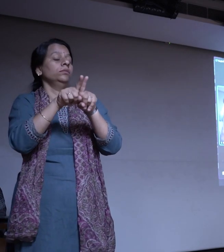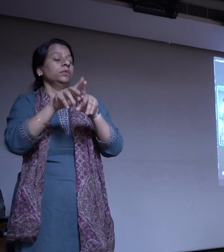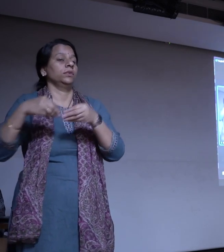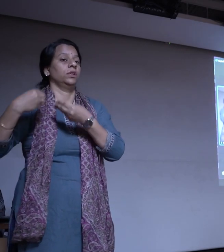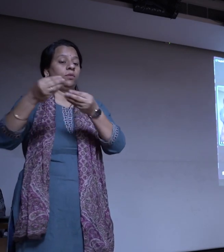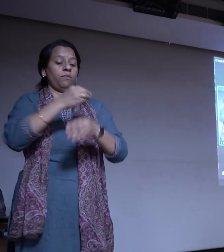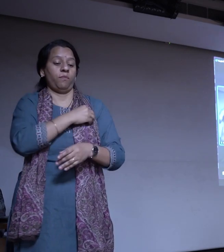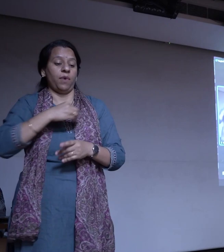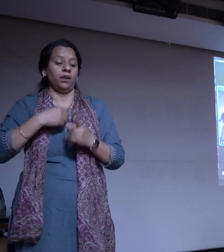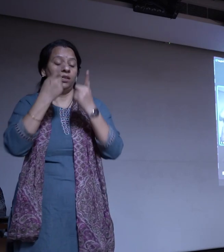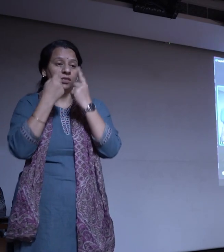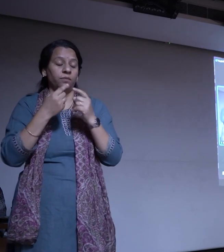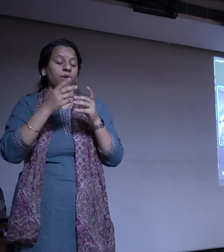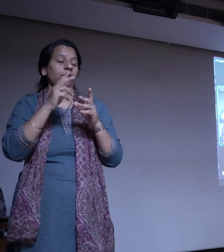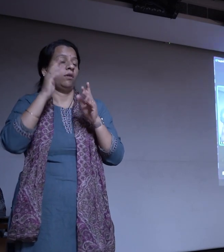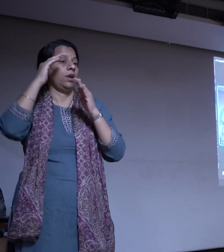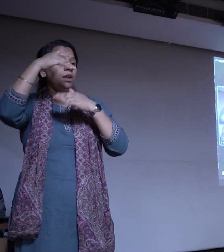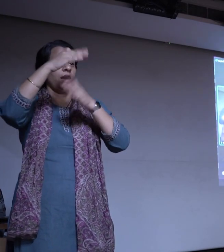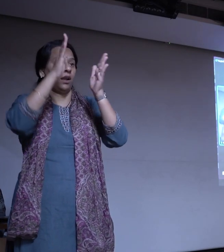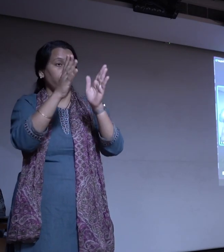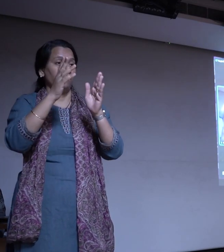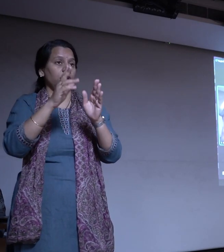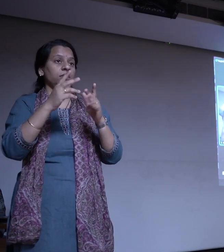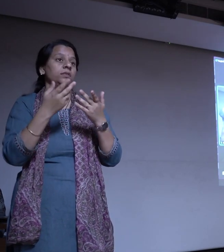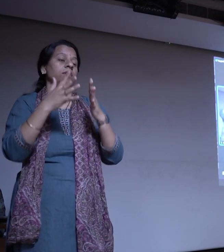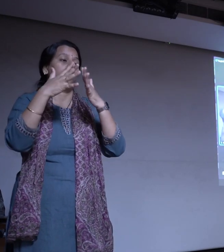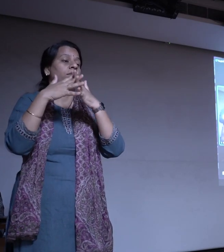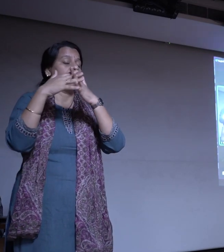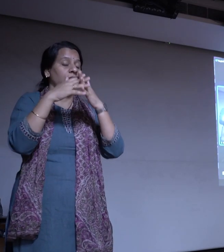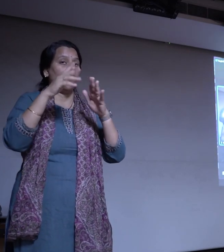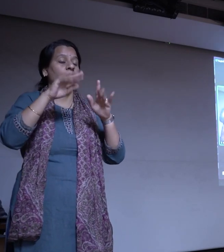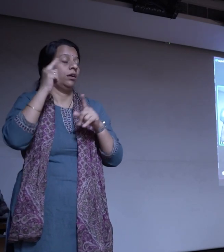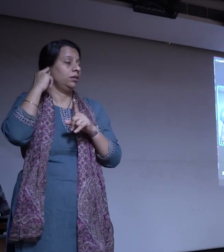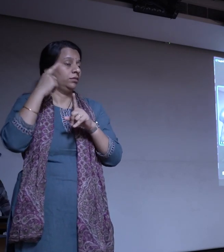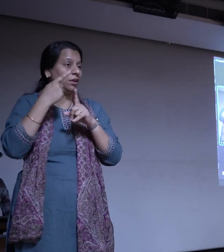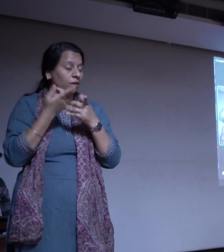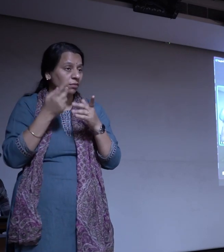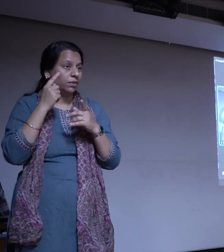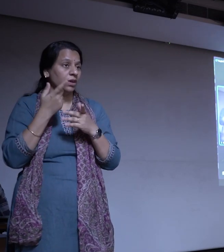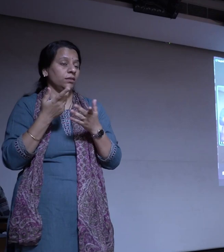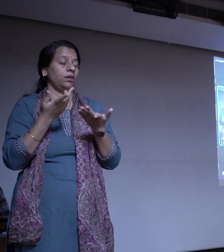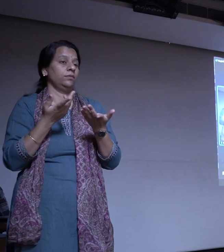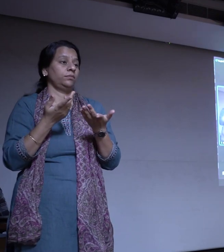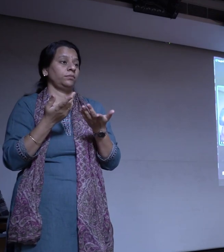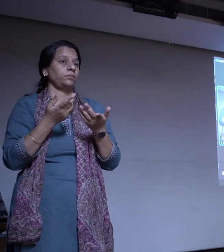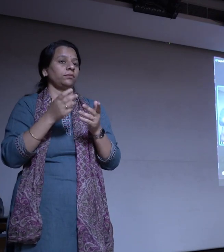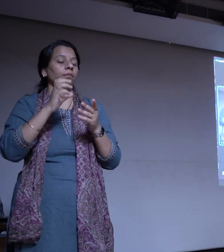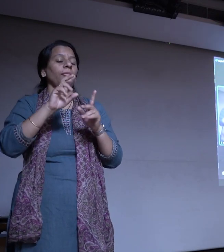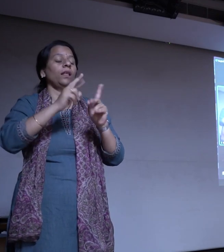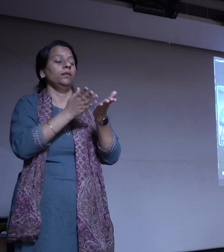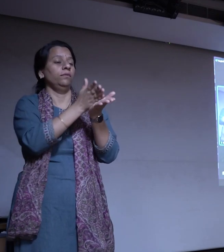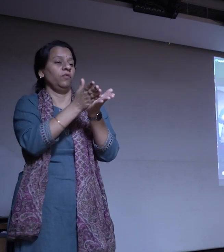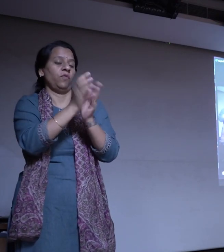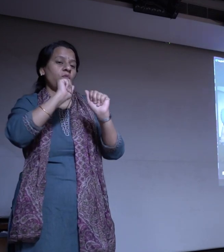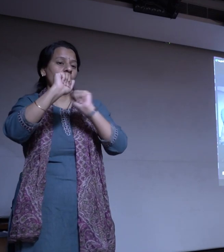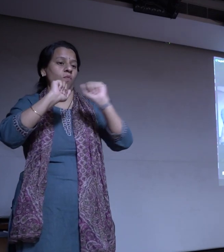medical checkup kind of definition in Western world it is more fun impairment checklist they go by